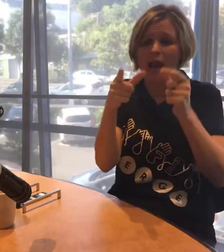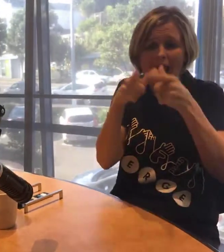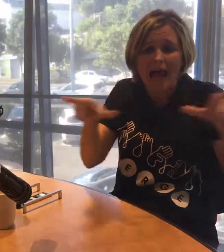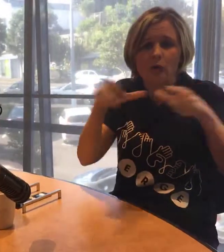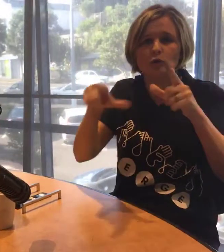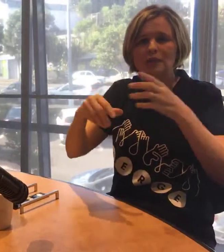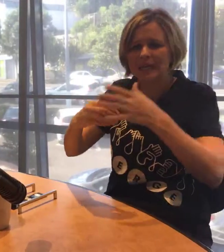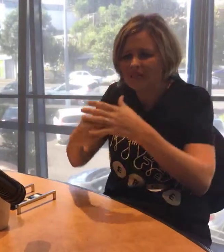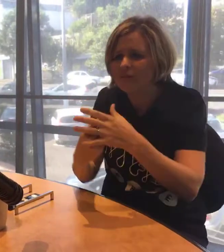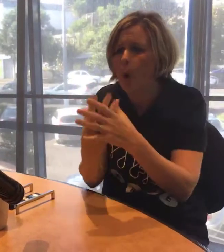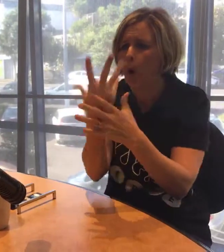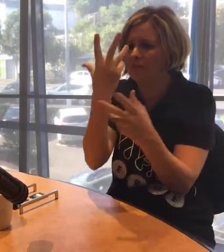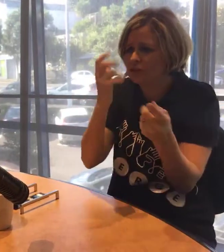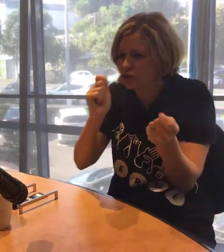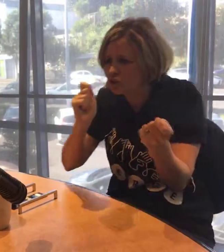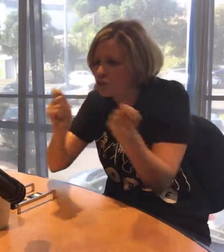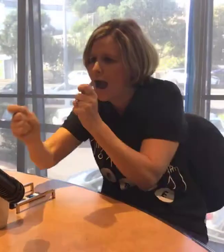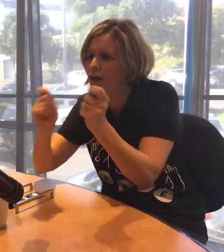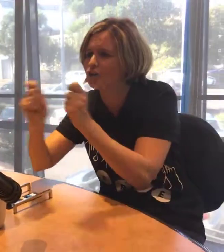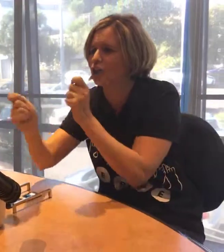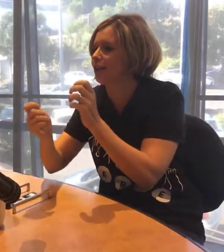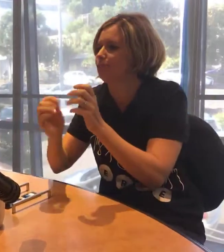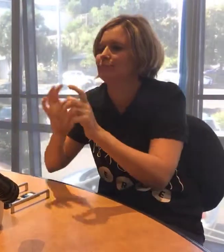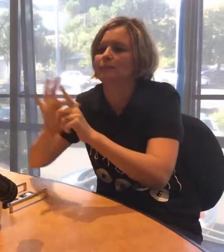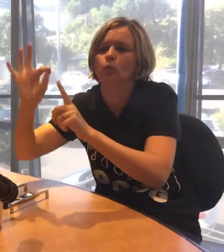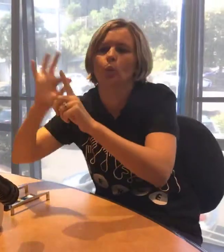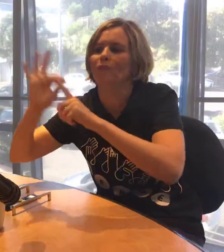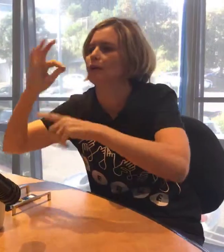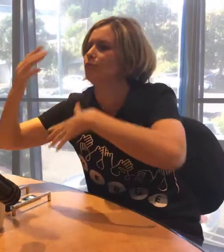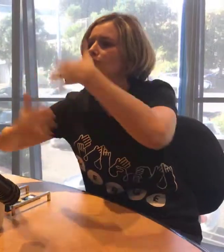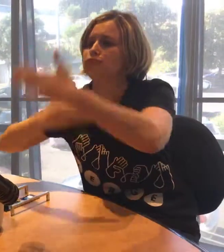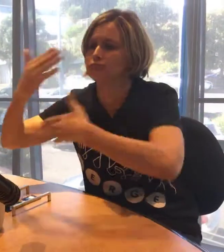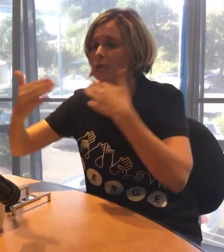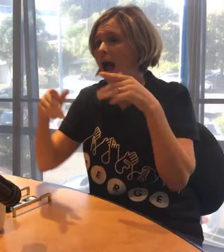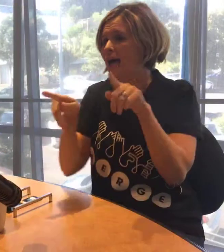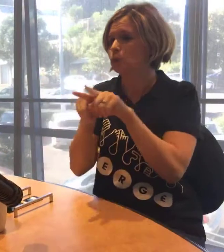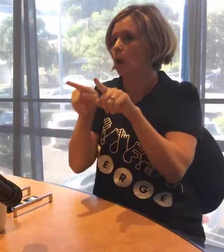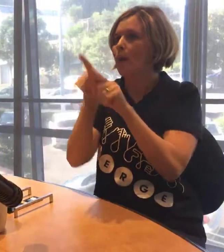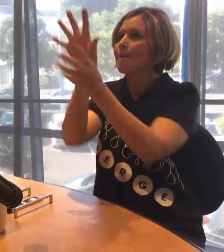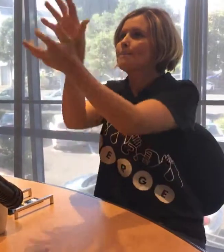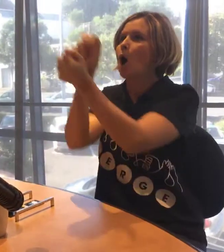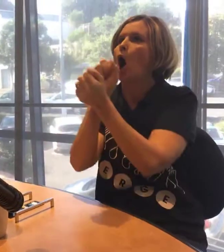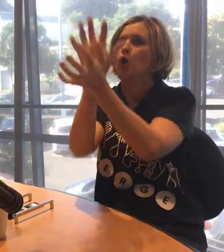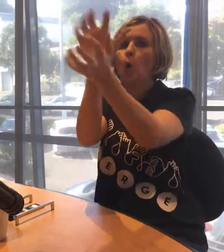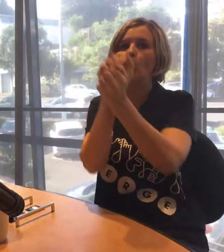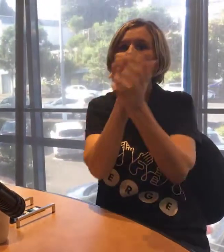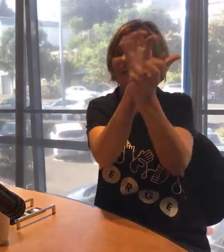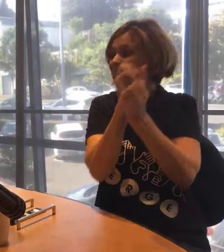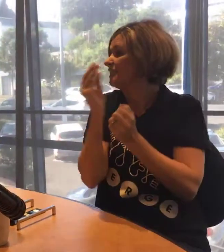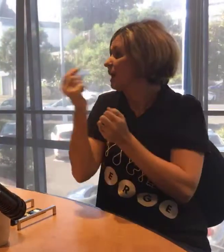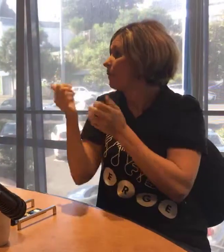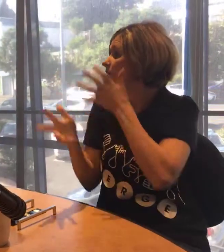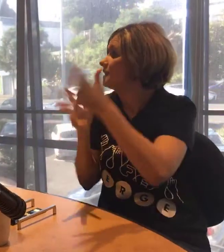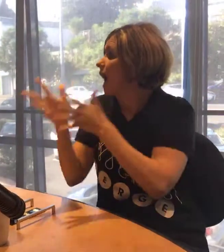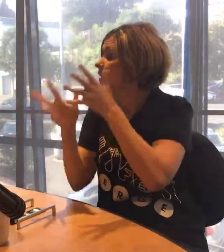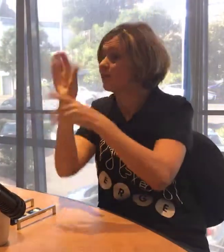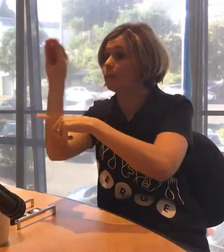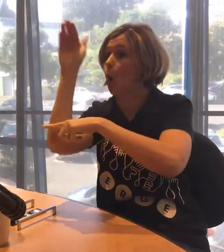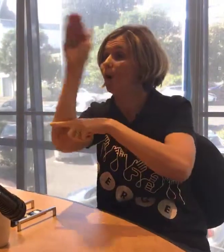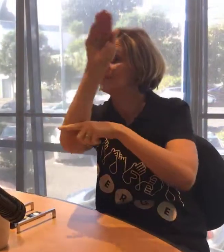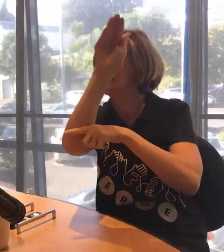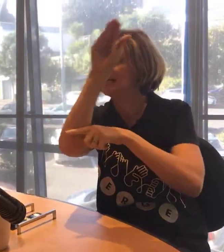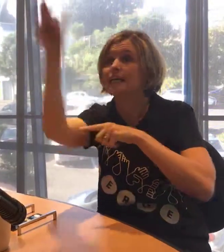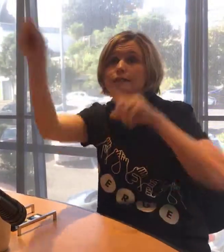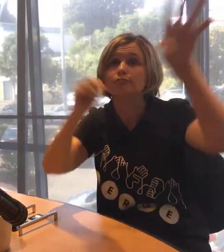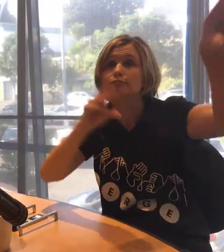world. So every language does evolve over time. And we also borrow